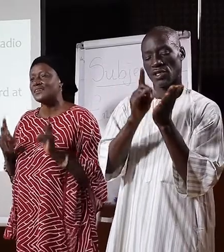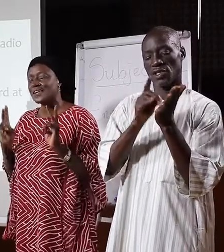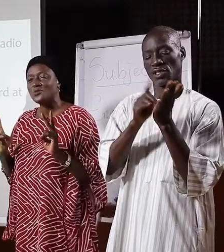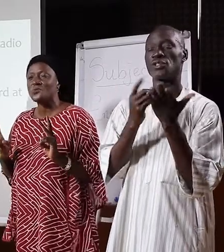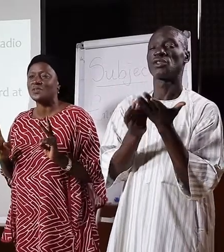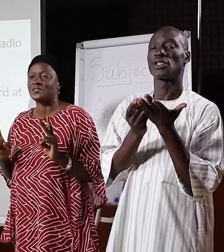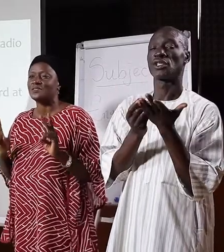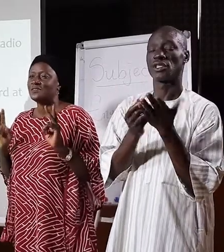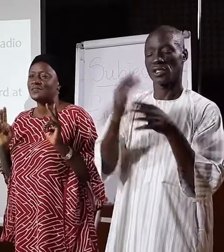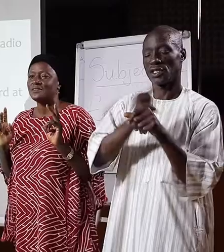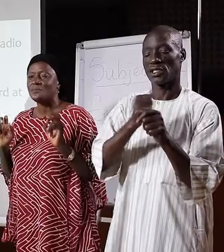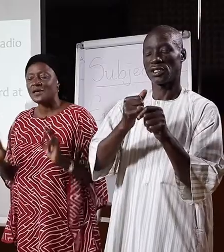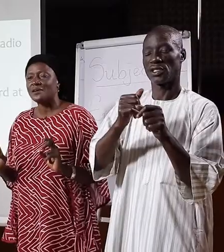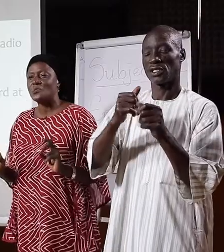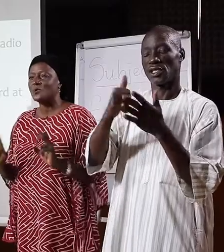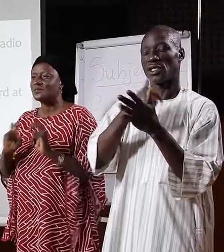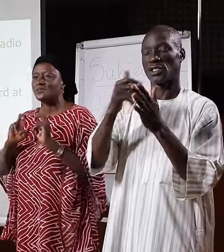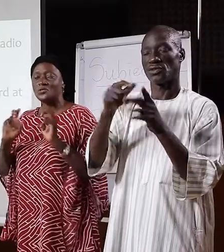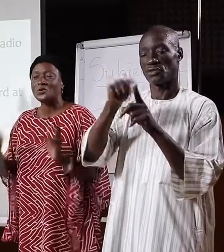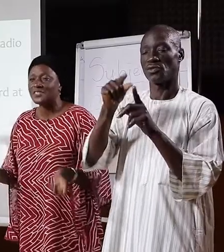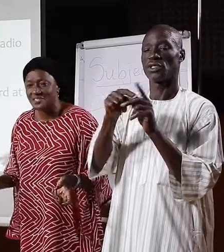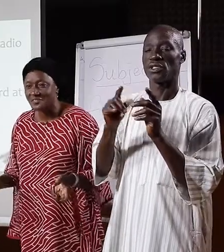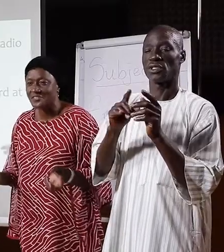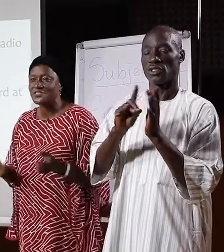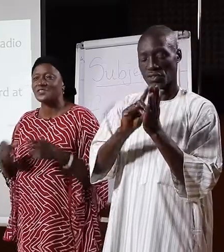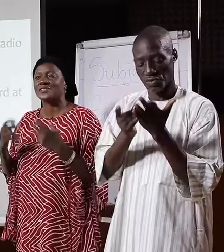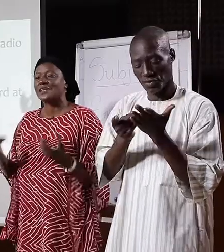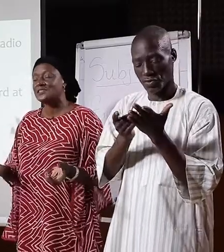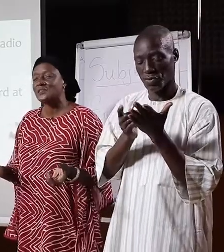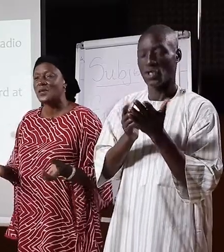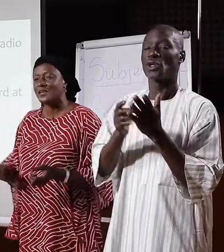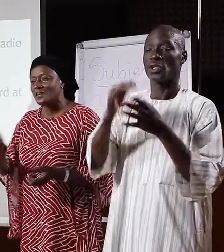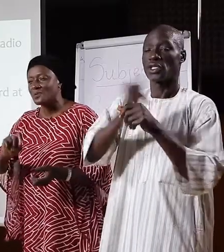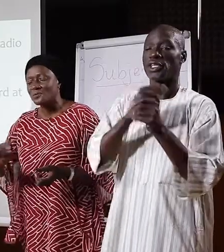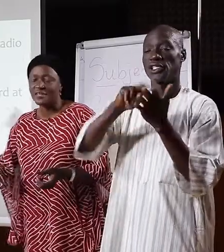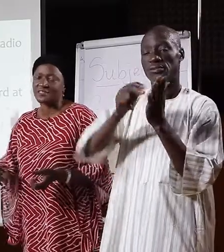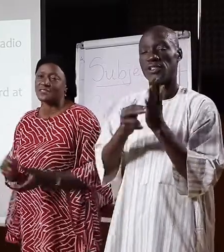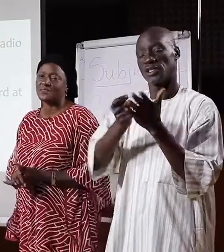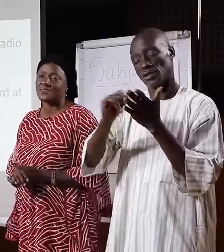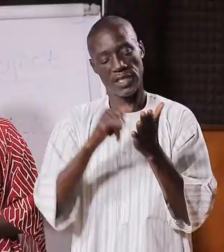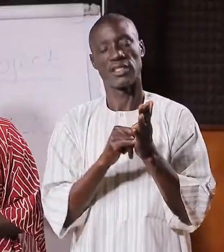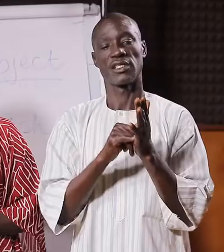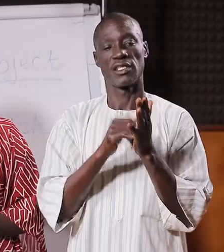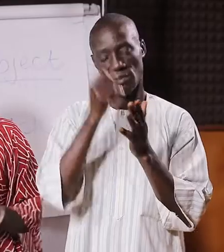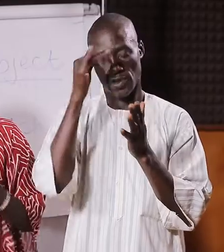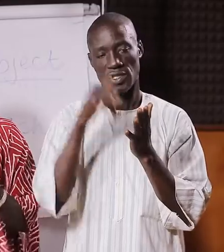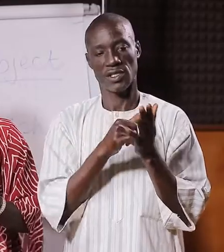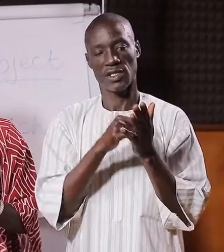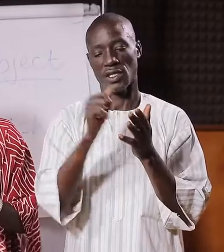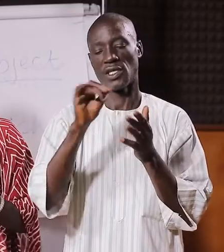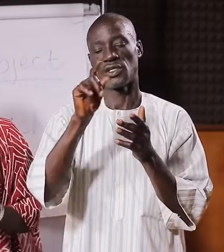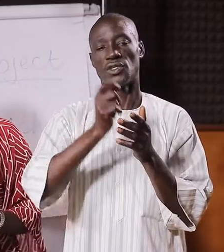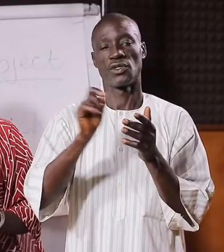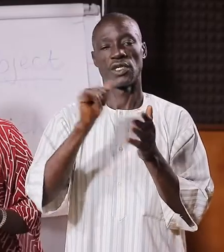dictionary, get new words. Pick a word, study the definition, get the meaning, write it. As you